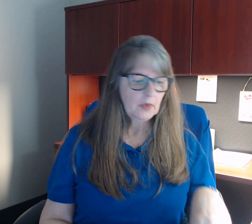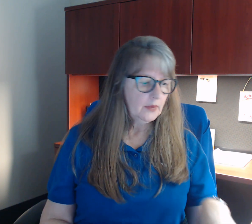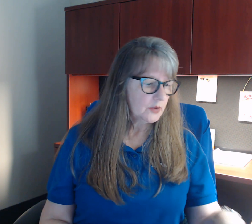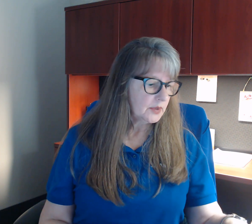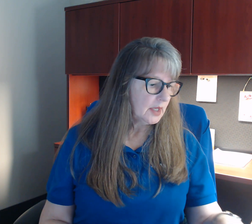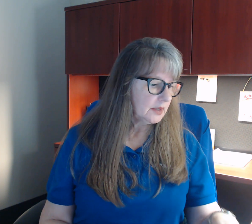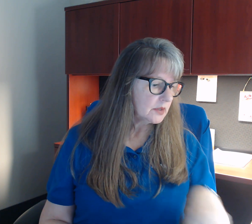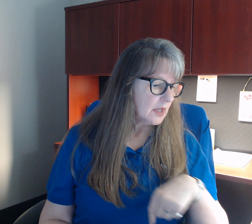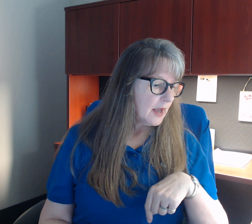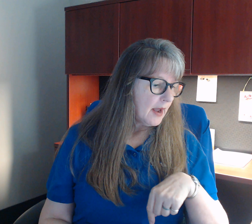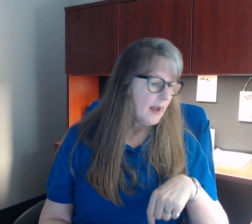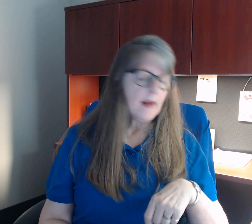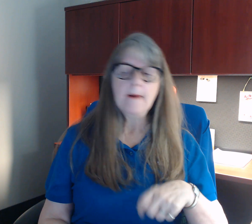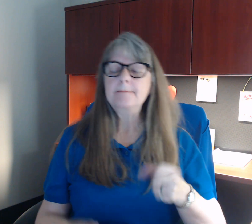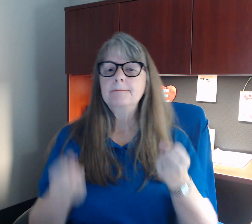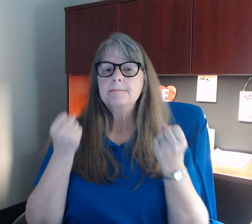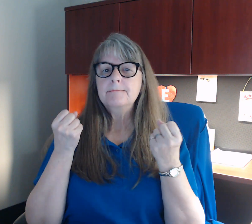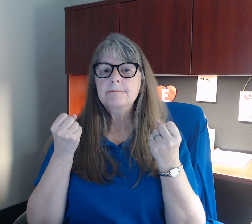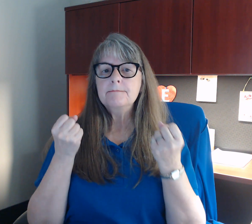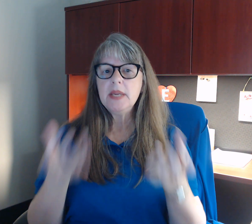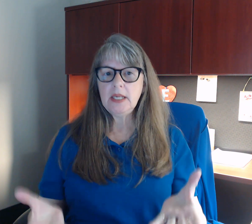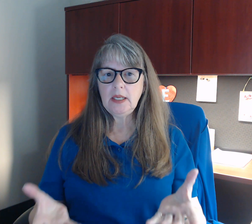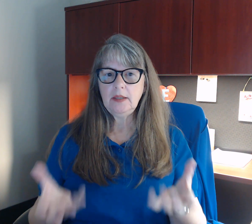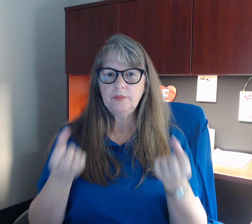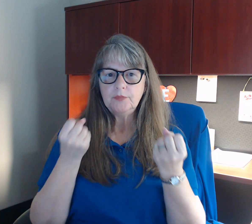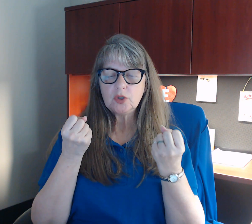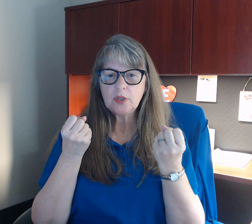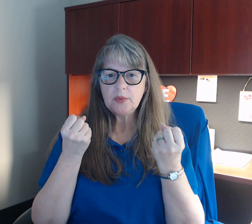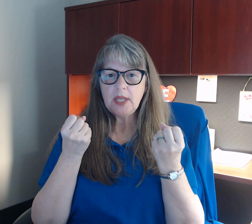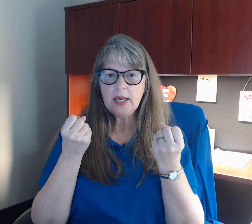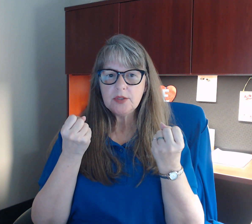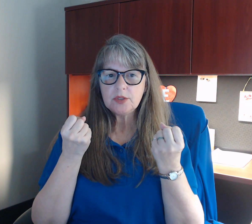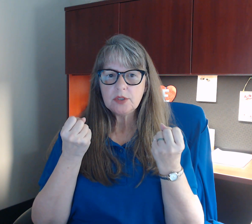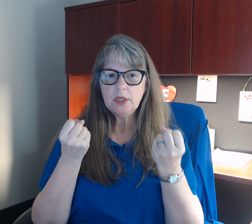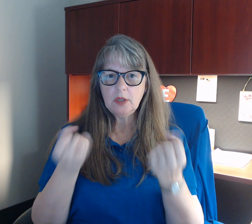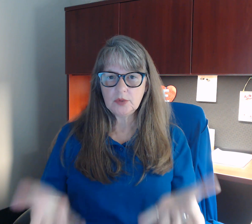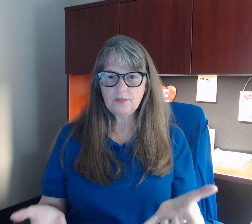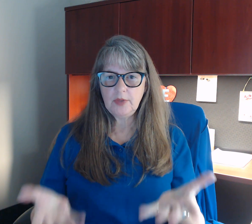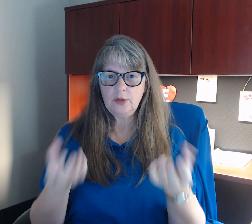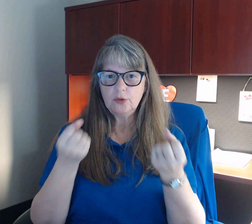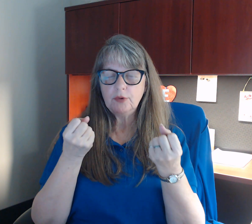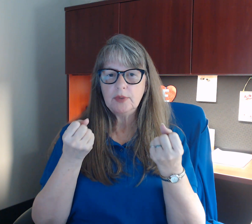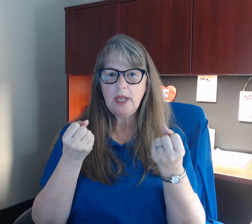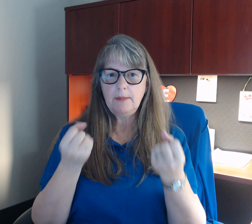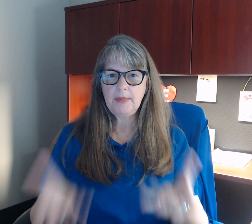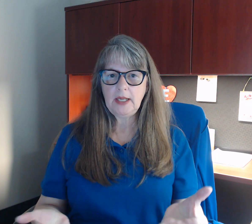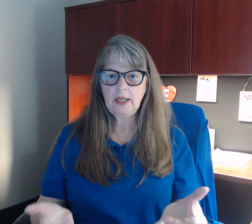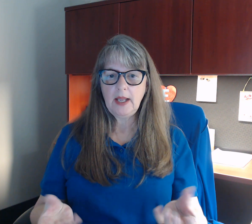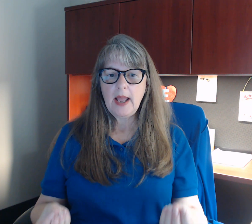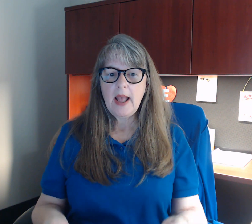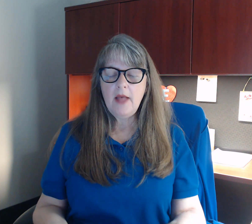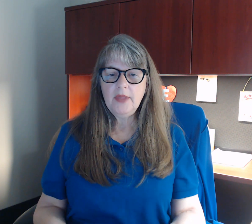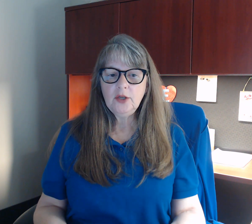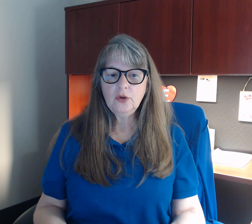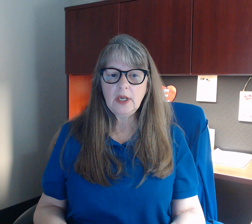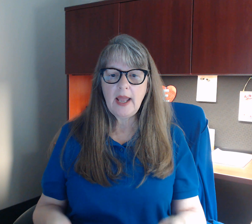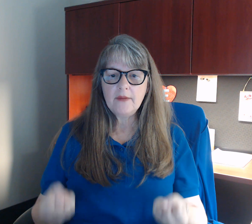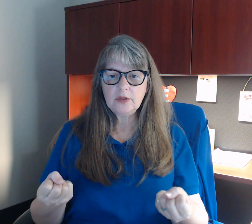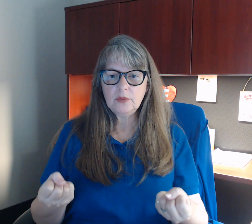That's what that is. Mini starts out with the S and goes, and you throw it down. Mini, and then you can have it with the